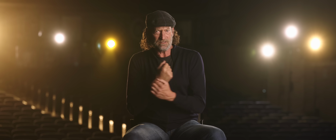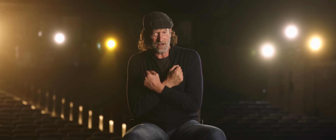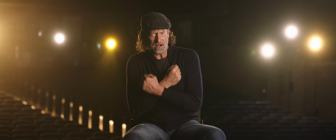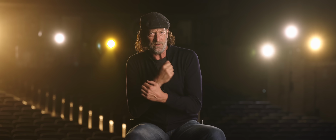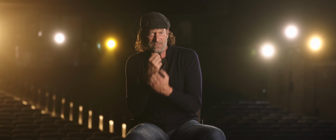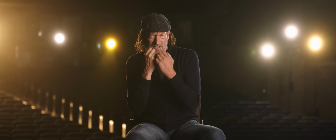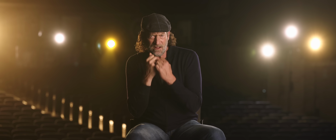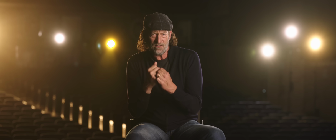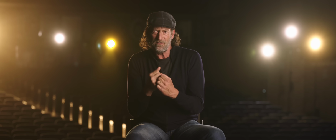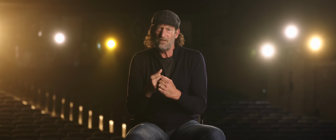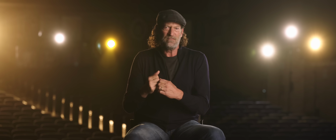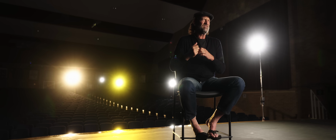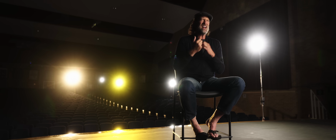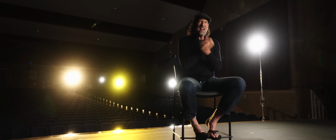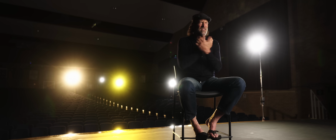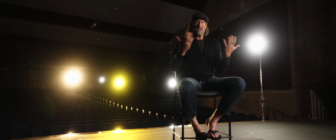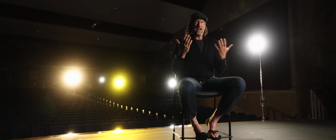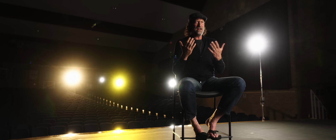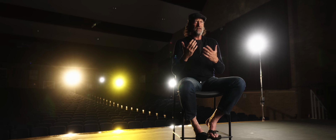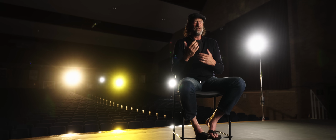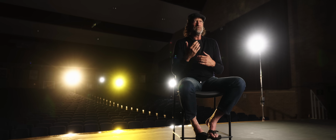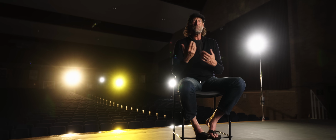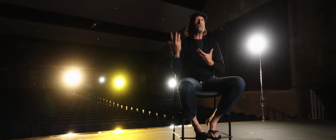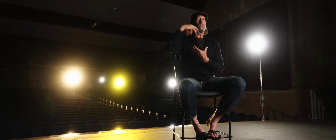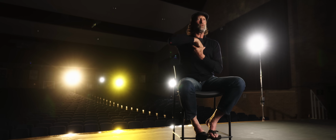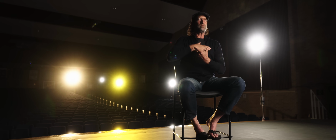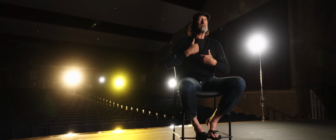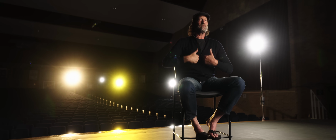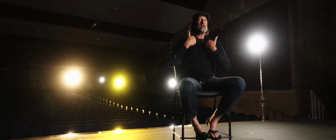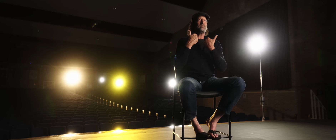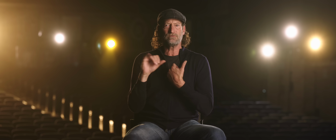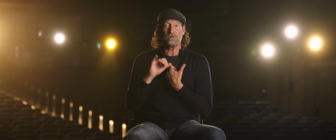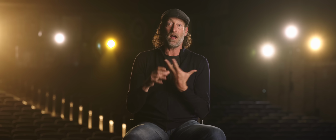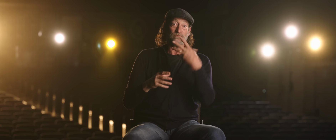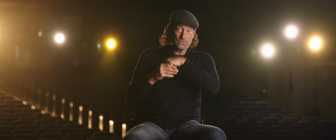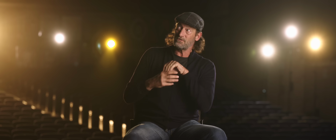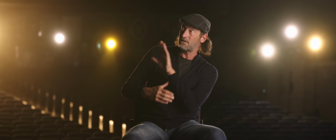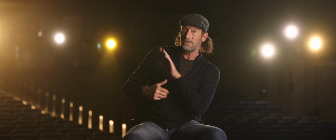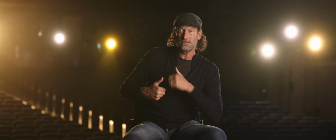Loving, caring, and really everything. He was involved in my life, and I was involved in his life too.